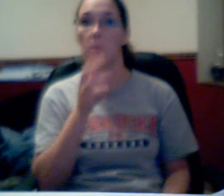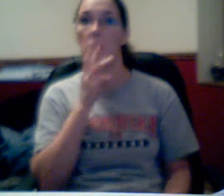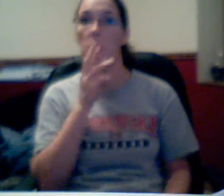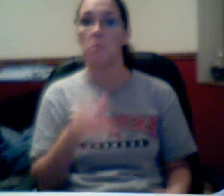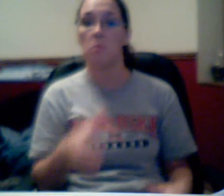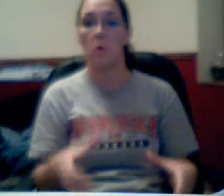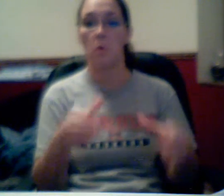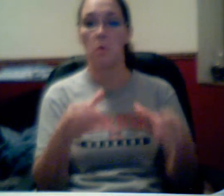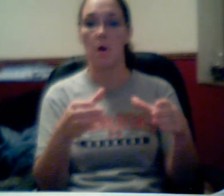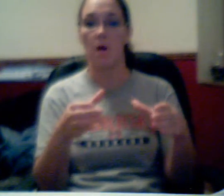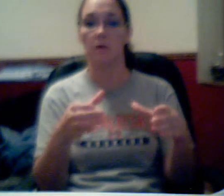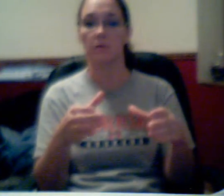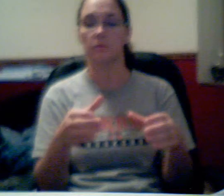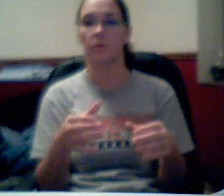and started with it to the hayfield.